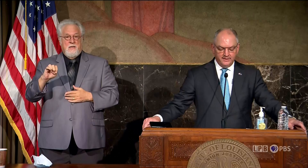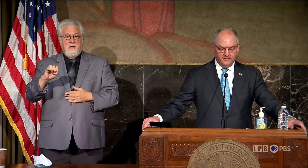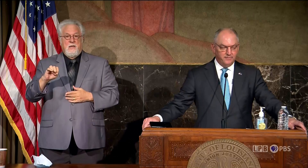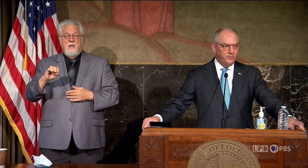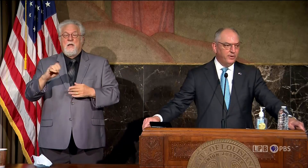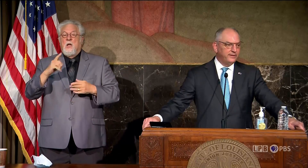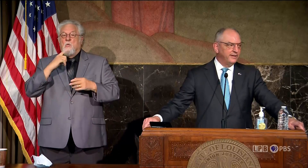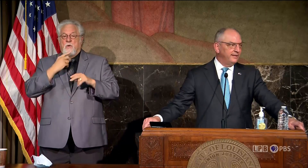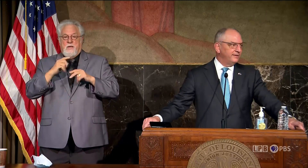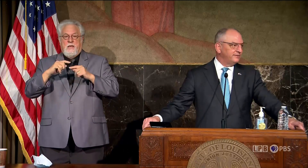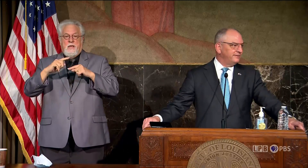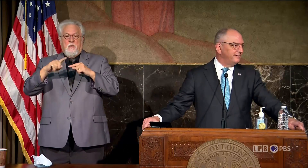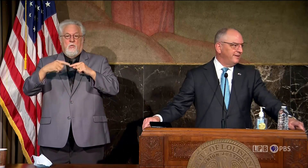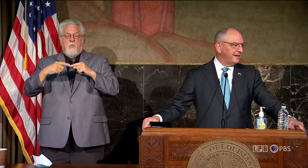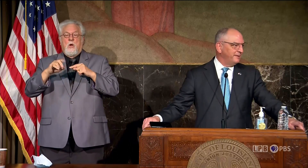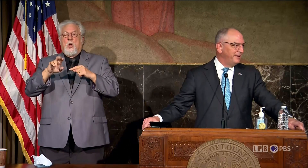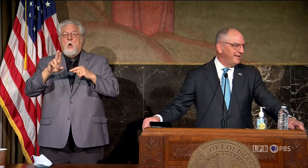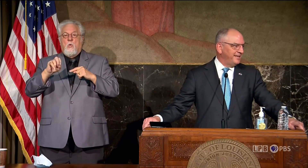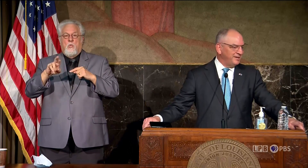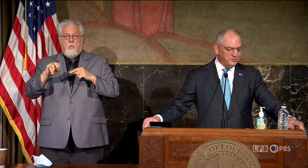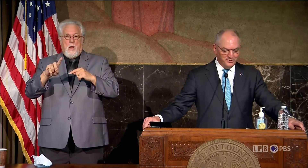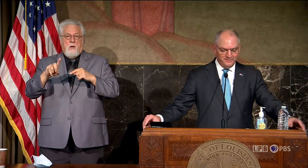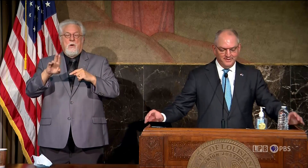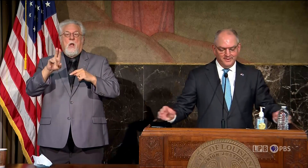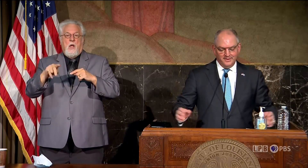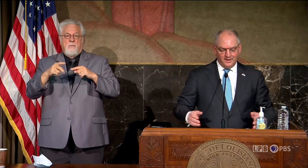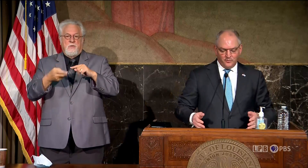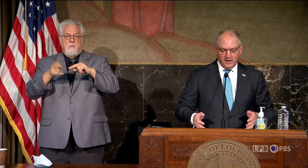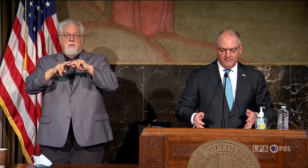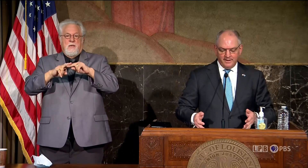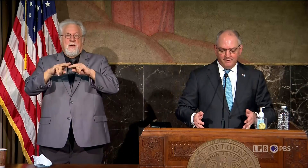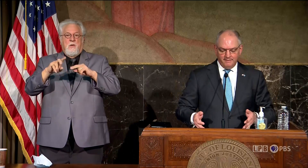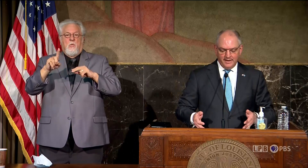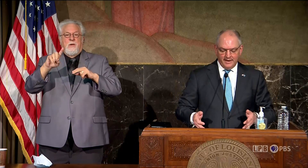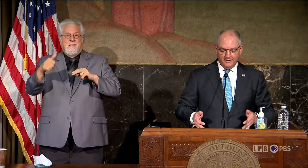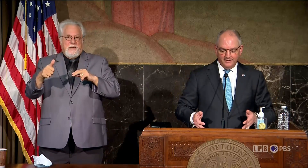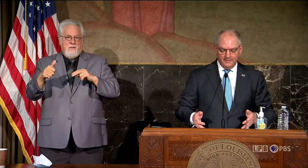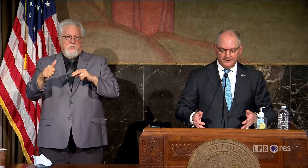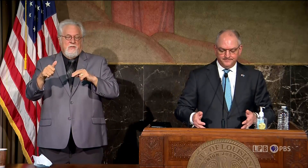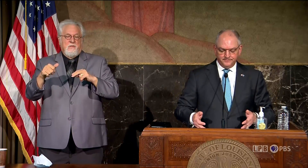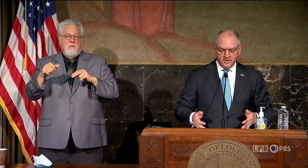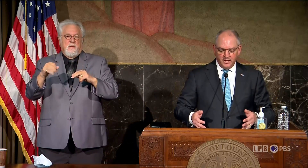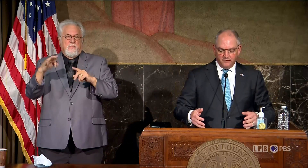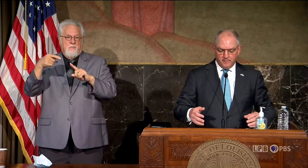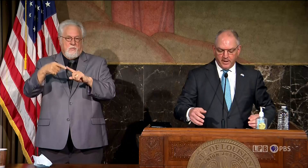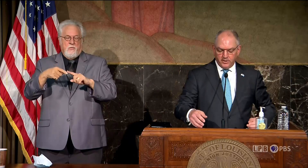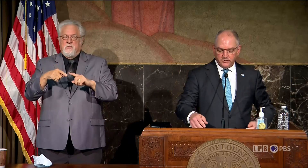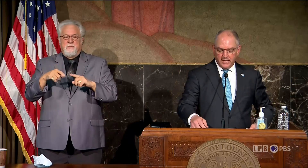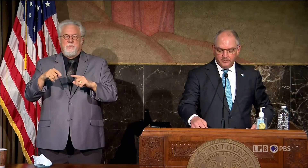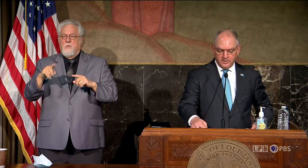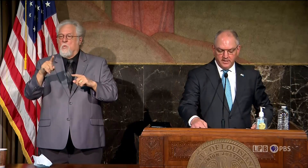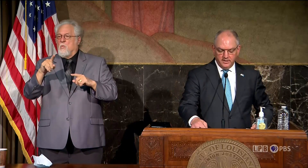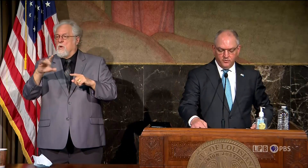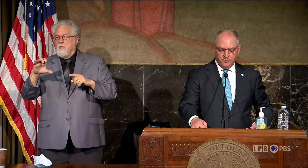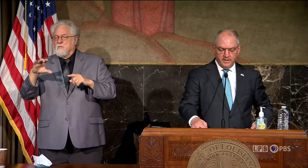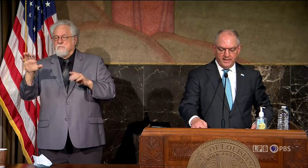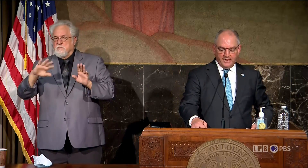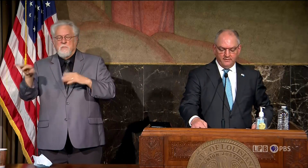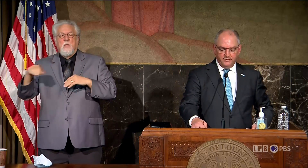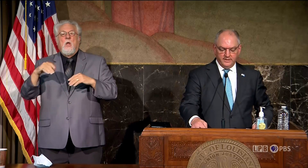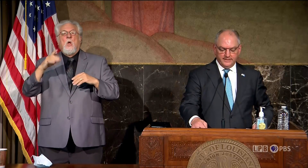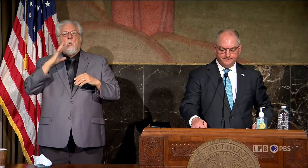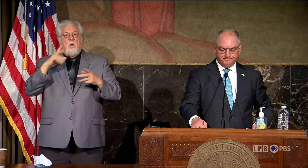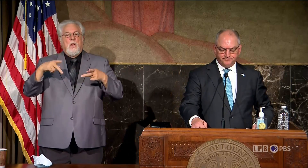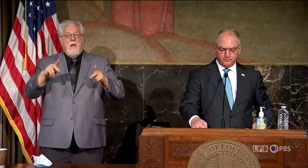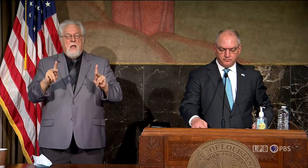nearest tenth of a point, and there's not going to be any additional rounding on that. If a parish opts in, it will be